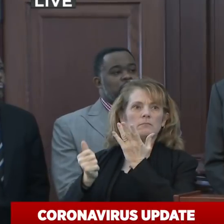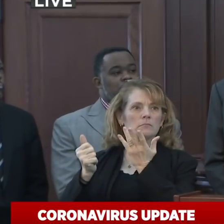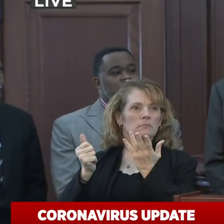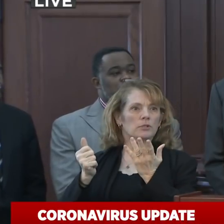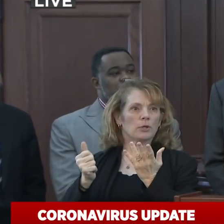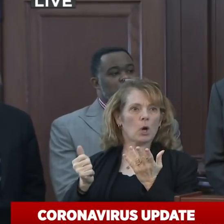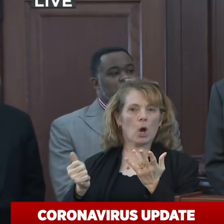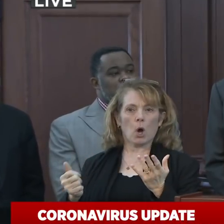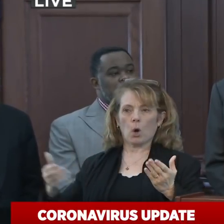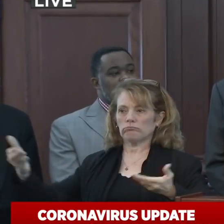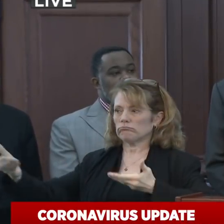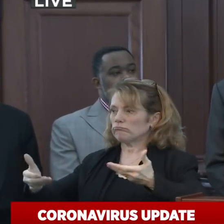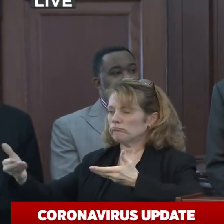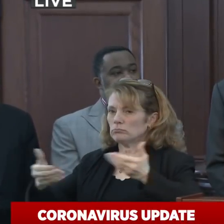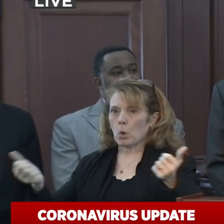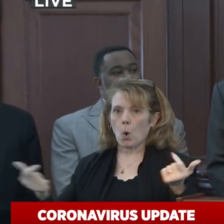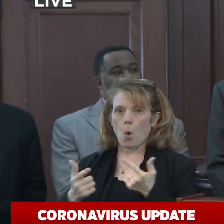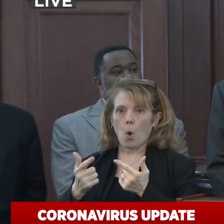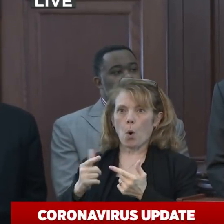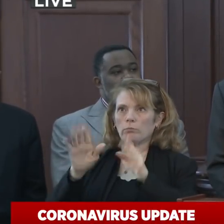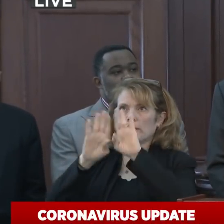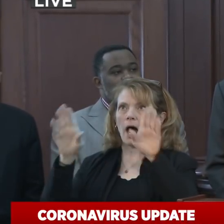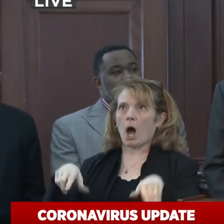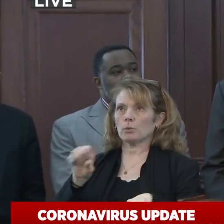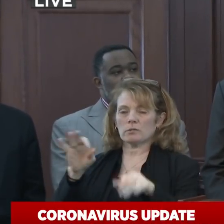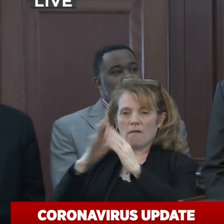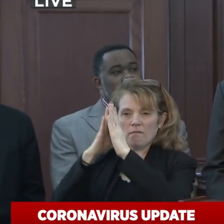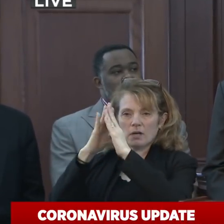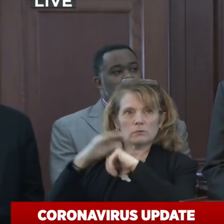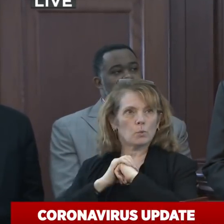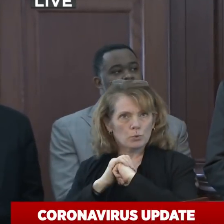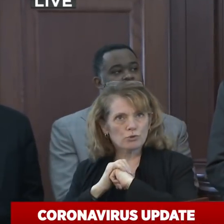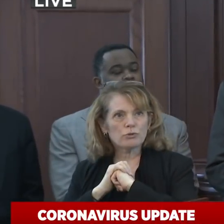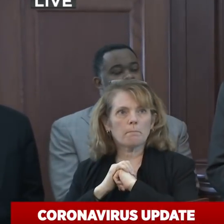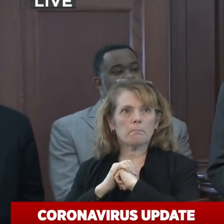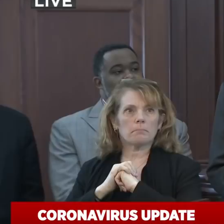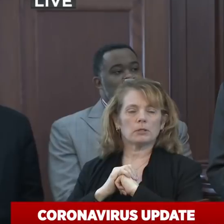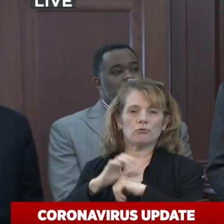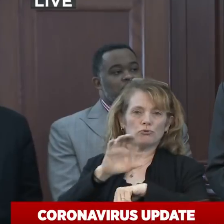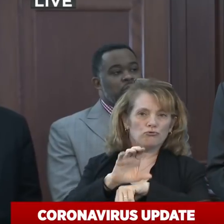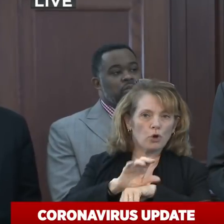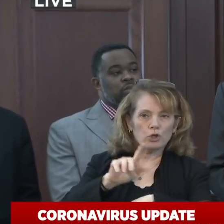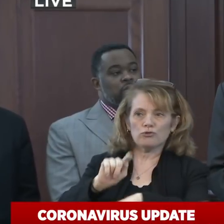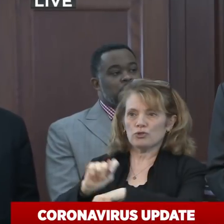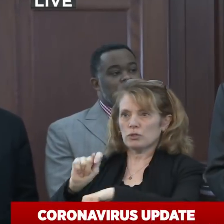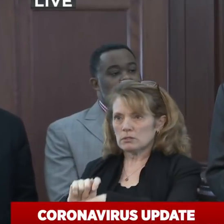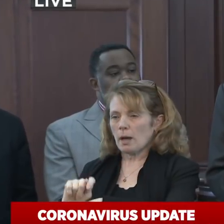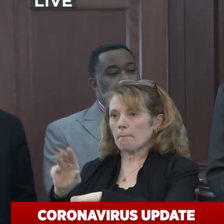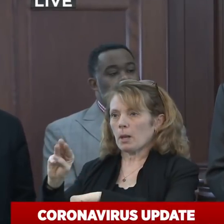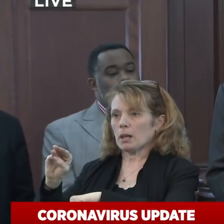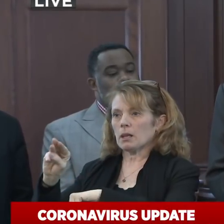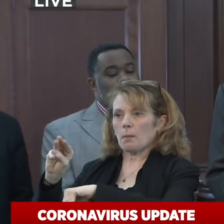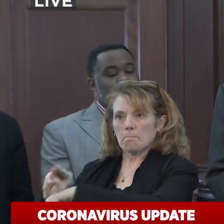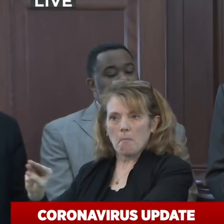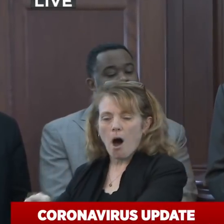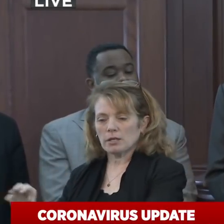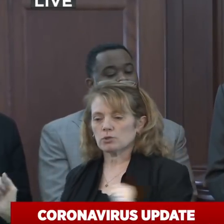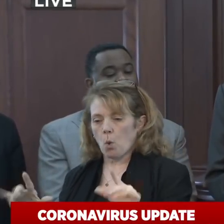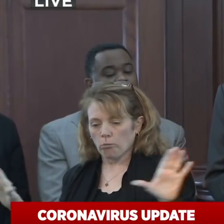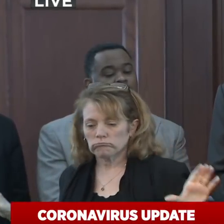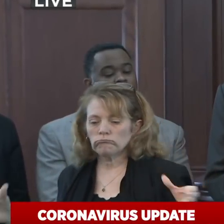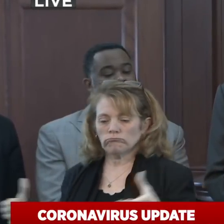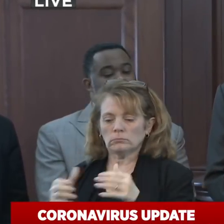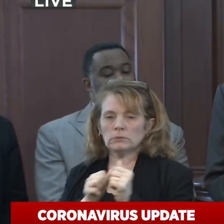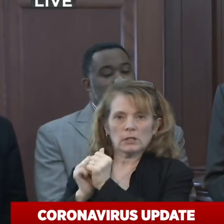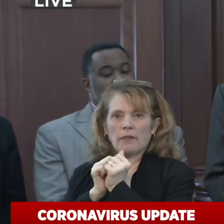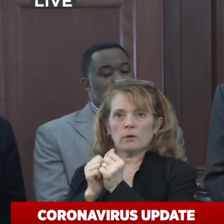all of our houses of worship. Obviously, as we work forward together to ensure that we try to make Nassau County